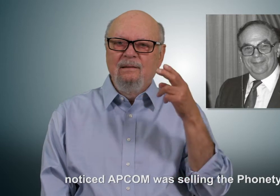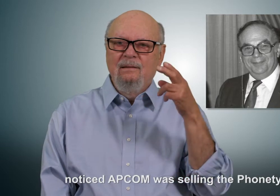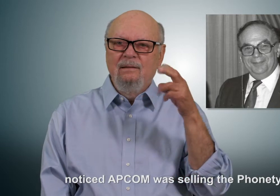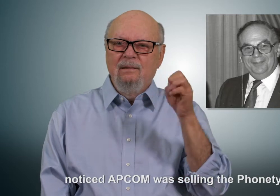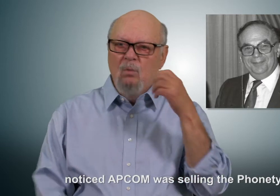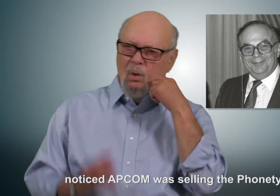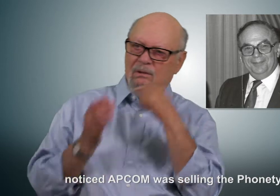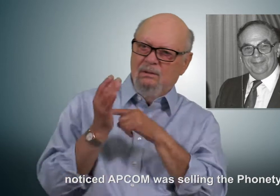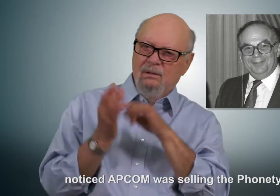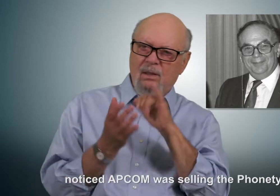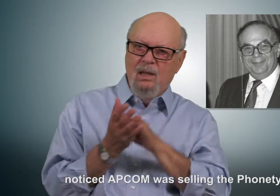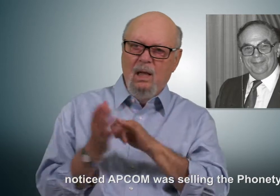phone type.